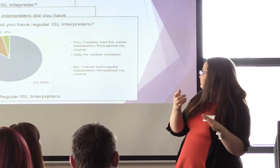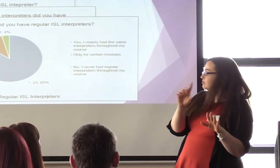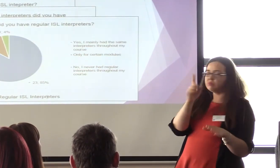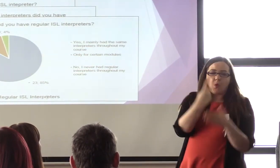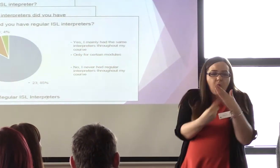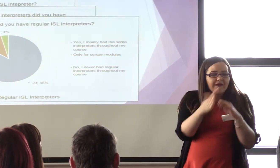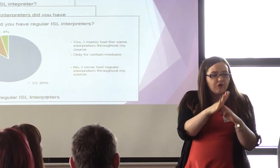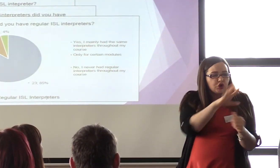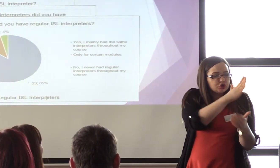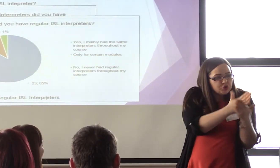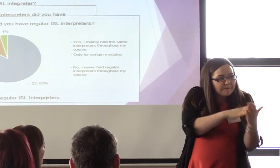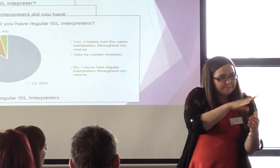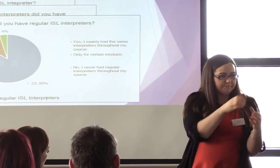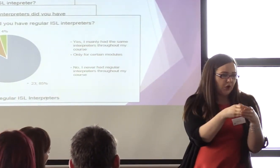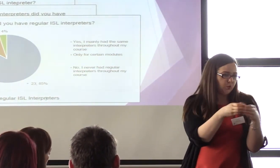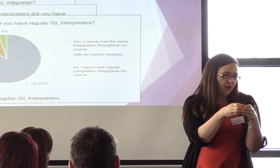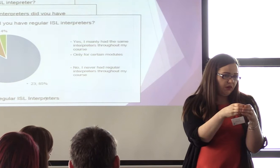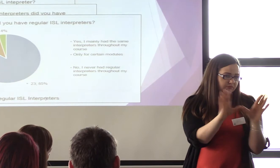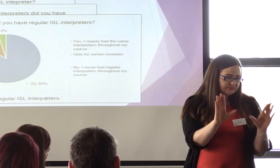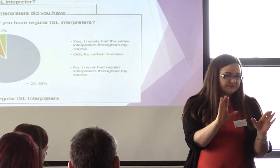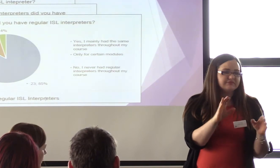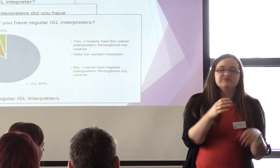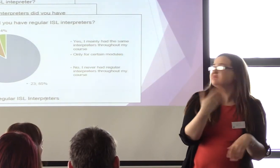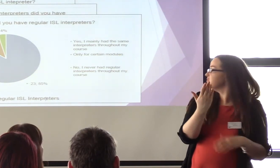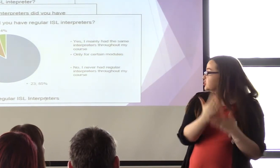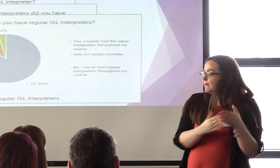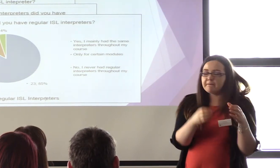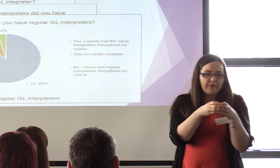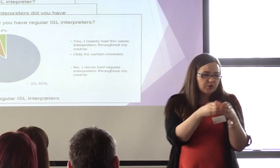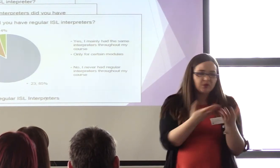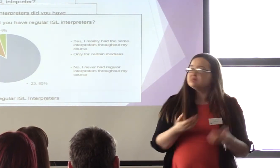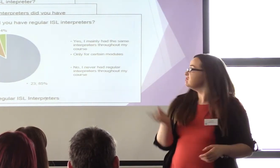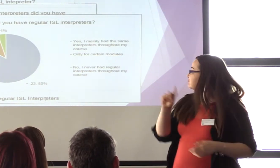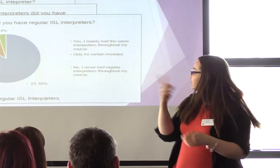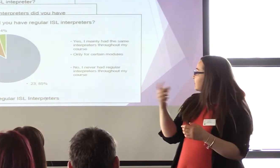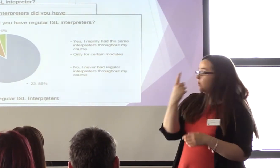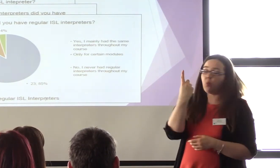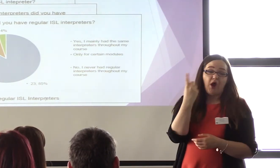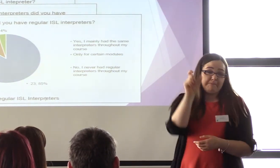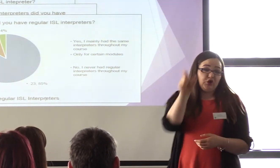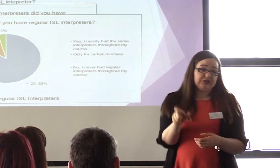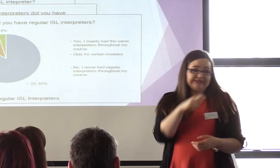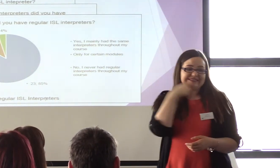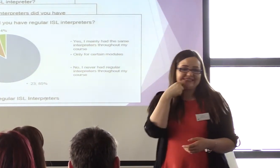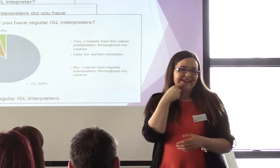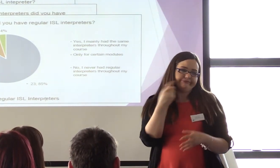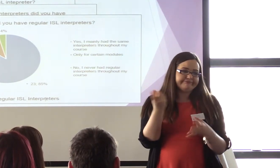said that they only had a regular interpreter for specific modules. And then 1 person